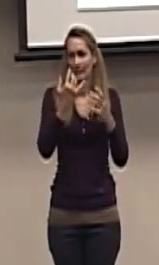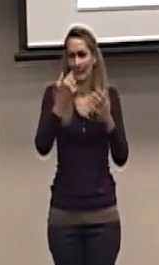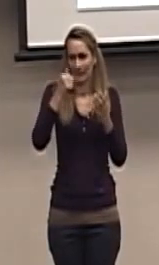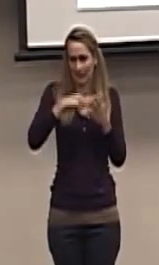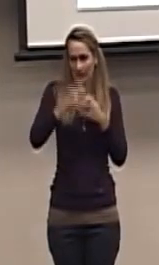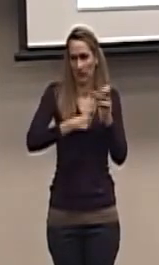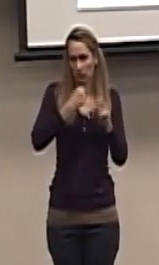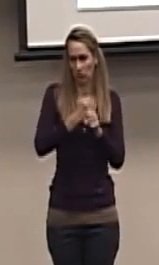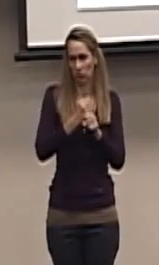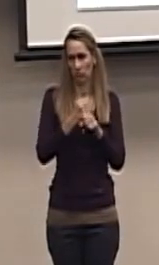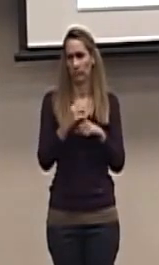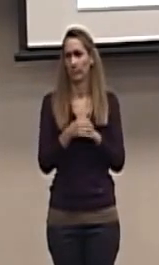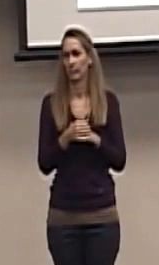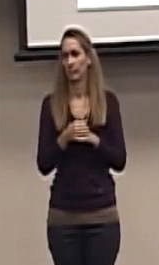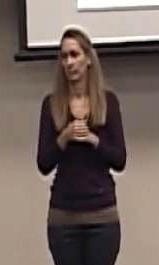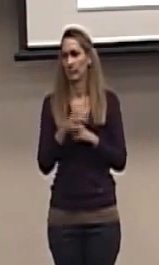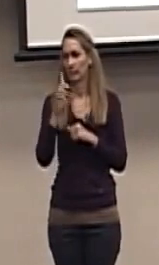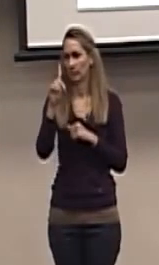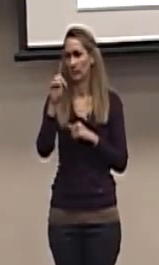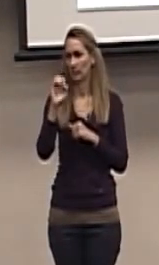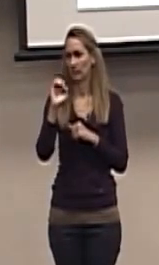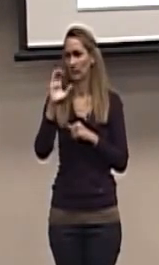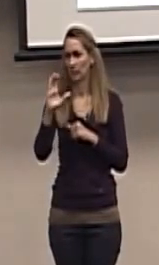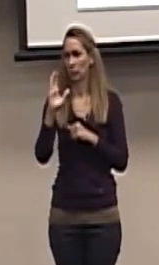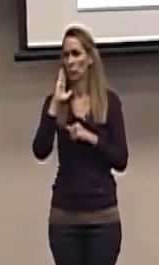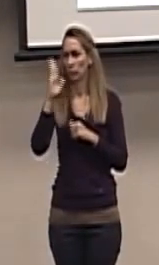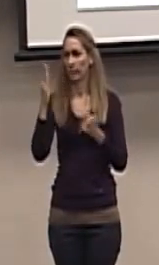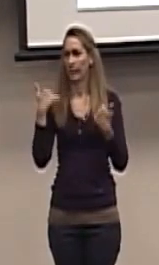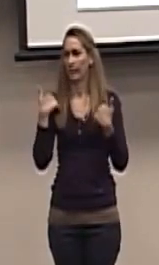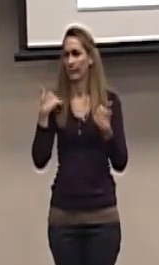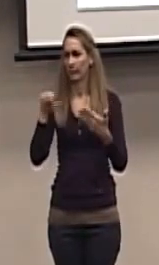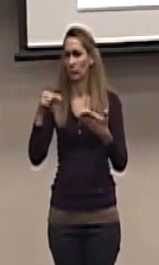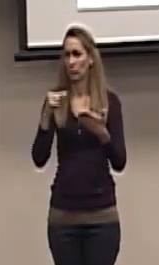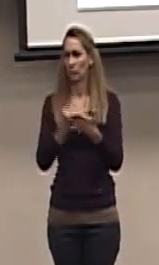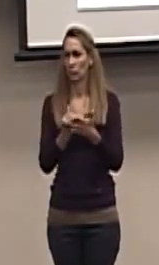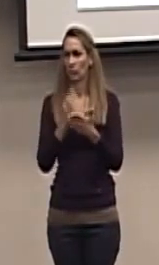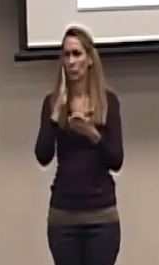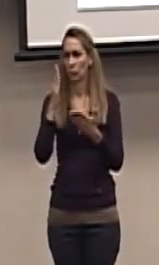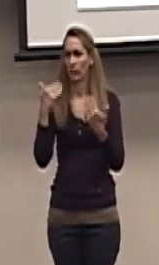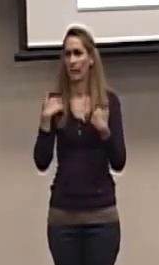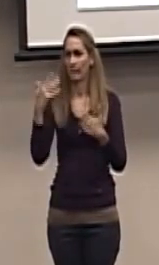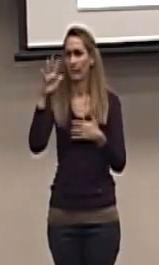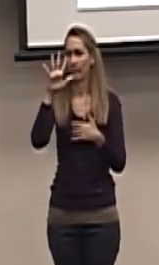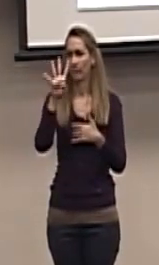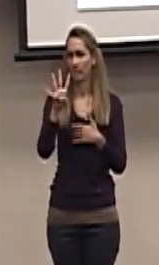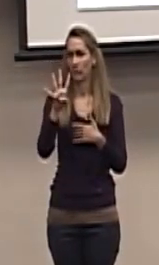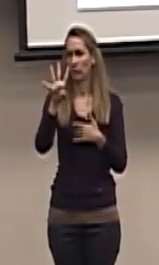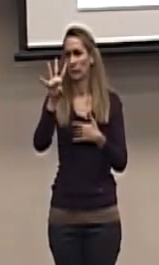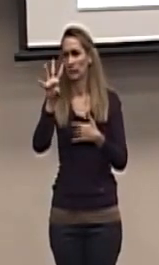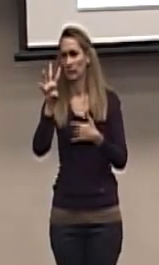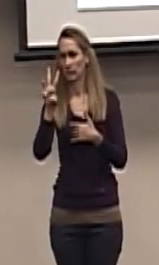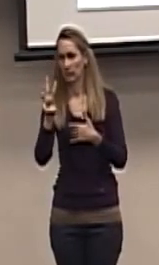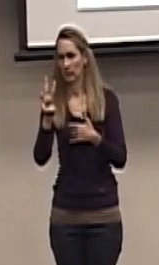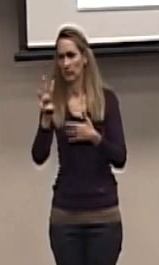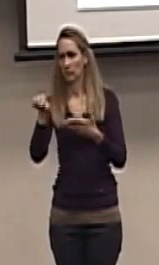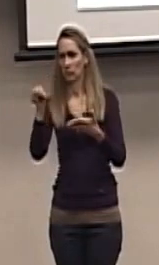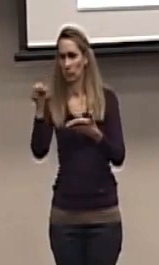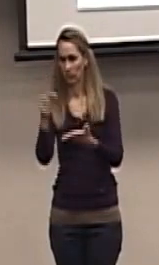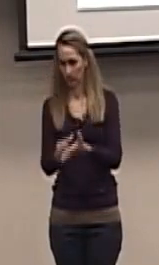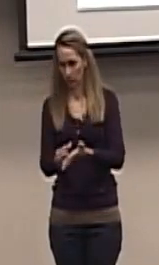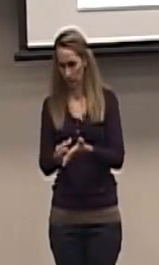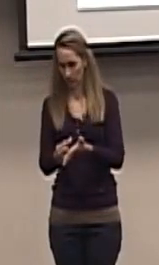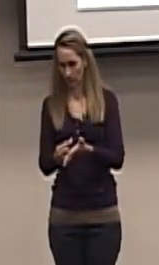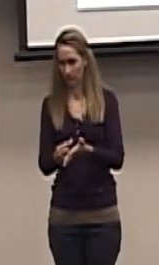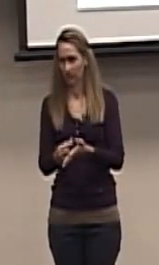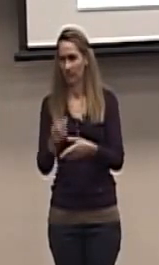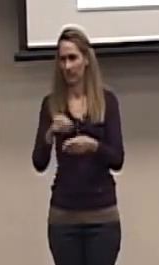the month for our graduation, and we are going to graduate 46 this December.